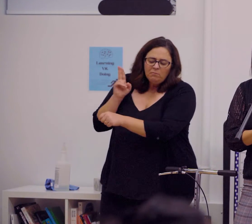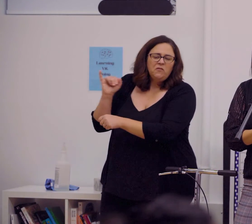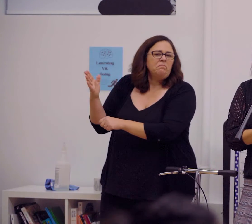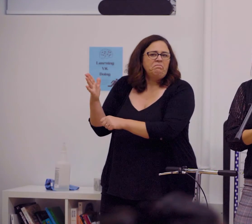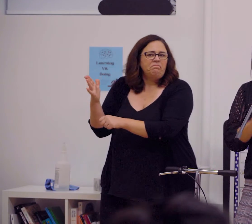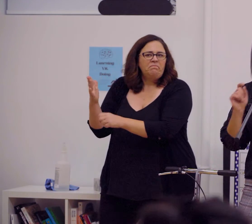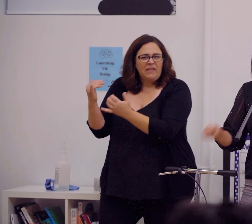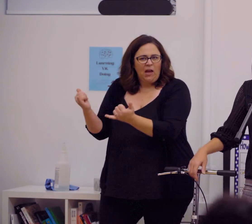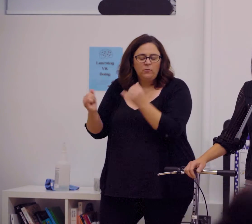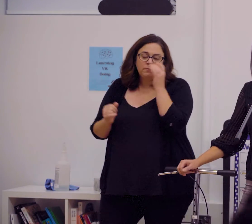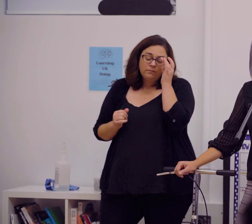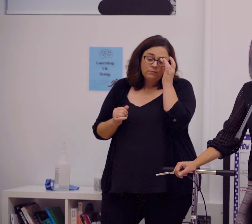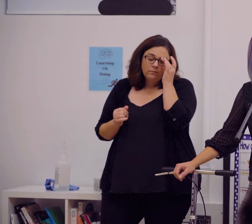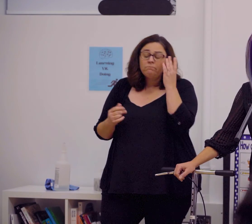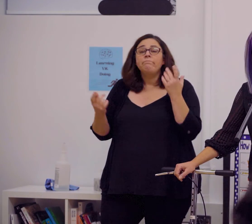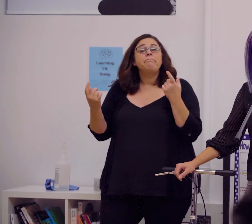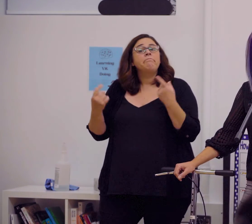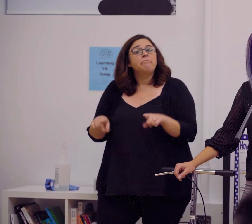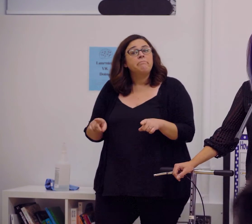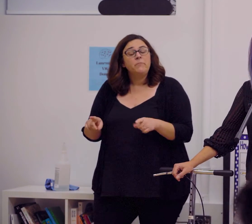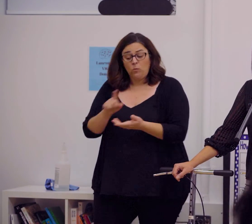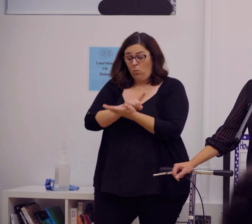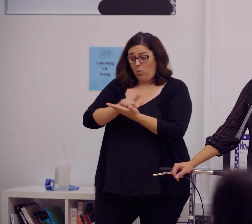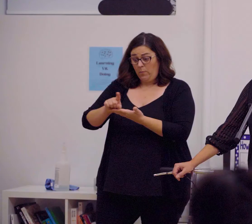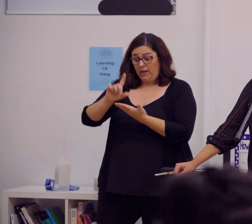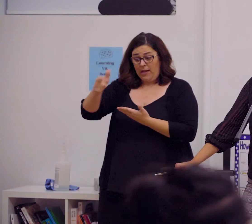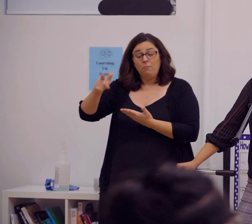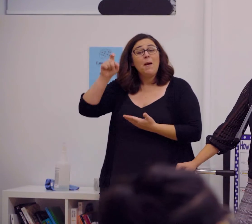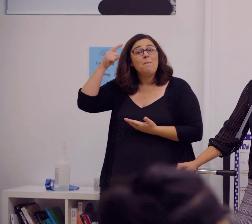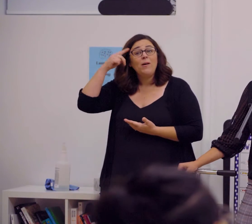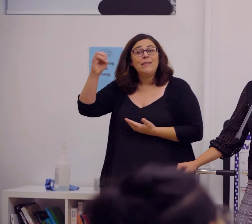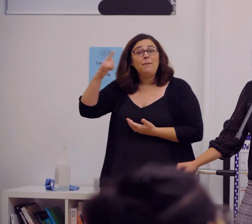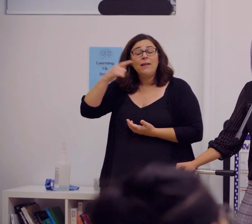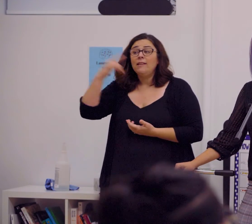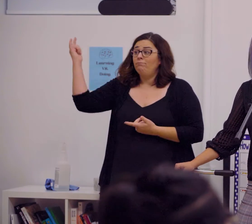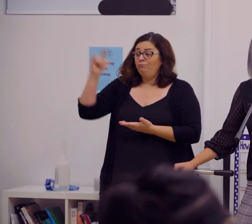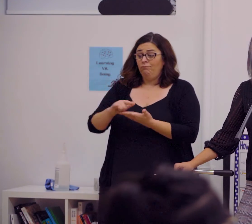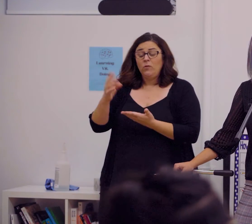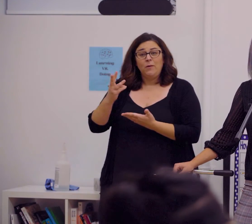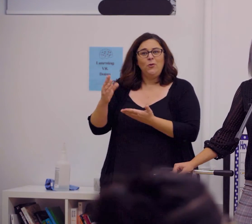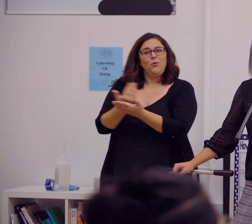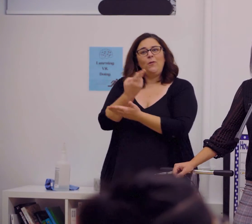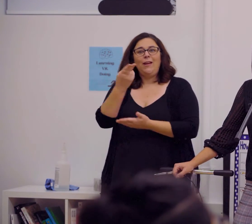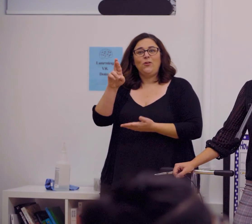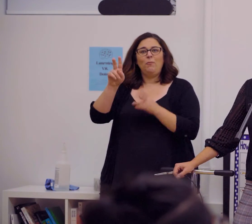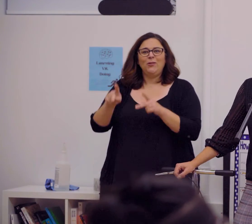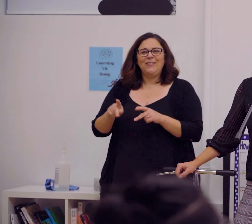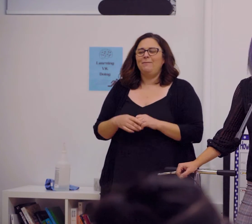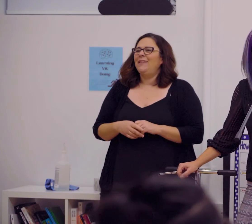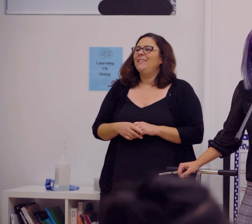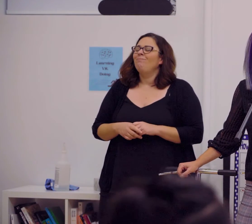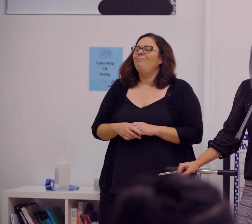quickly. Well, as it turned out, just a week later, my boss emailed me and said he was coming to Winnipeg with our new HR person.